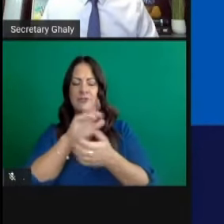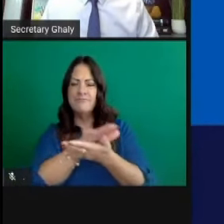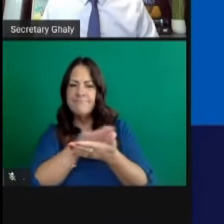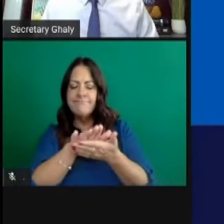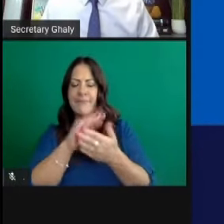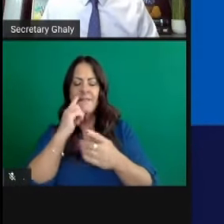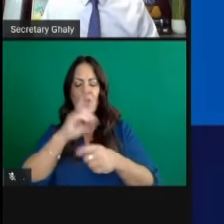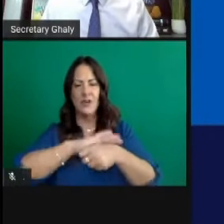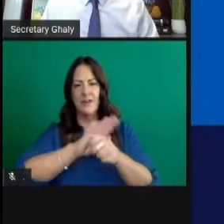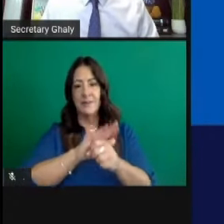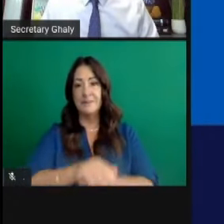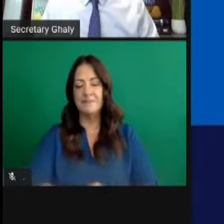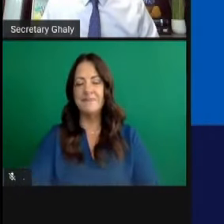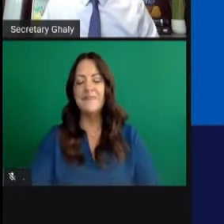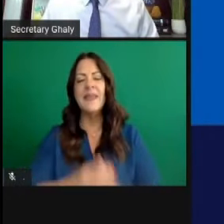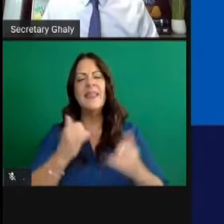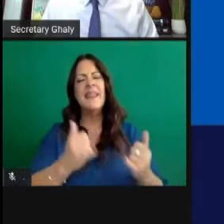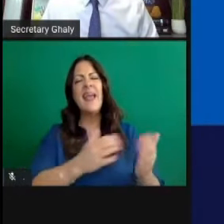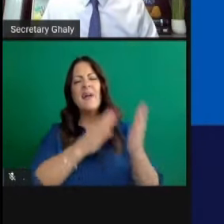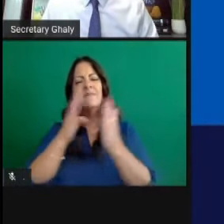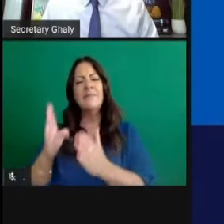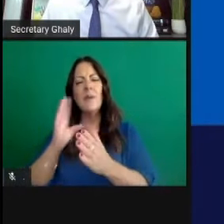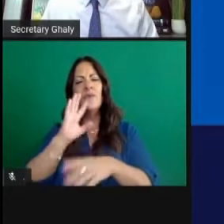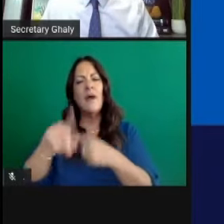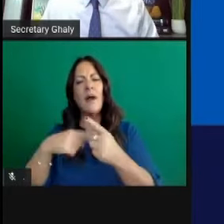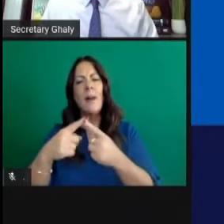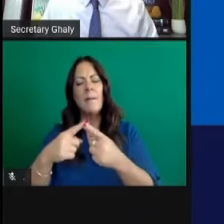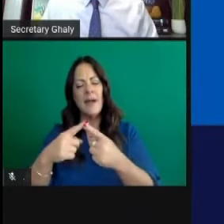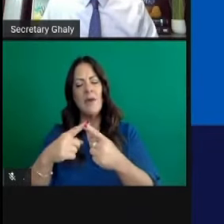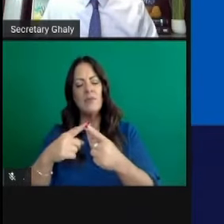So to our numbers, today we had